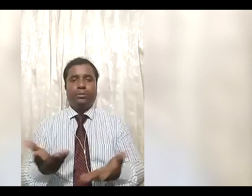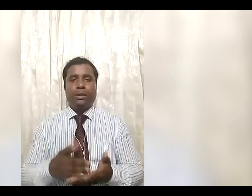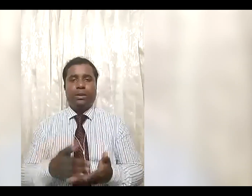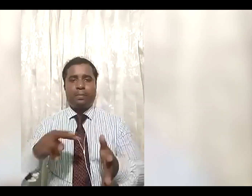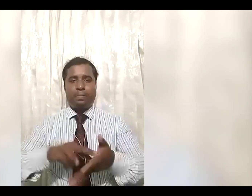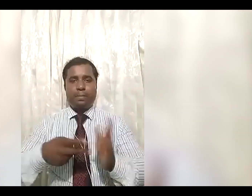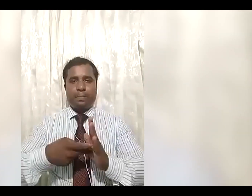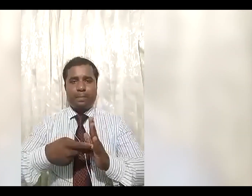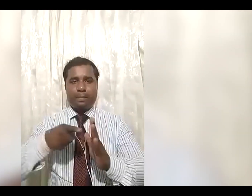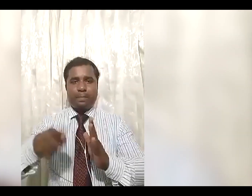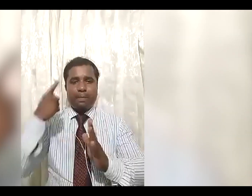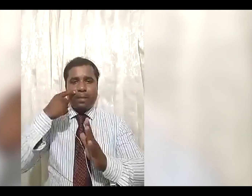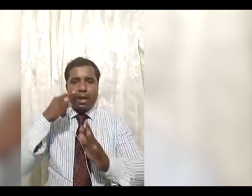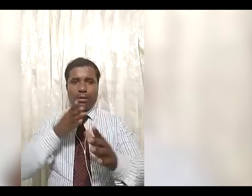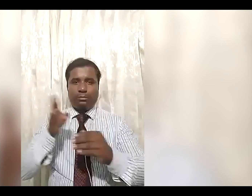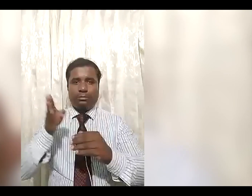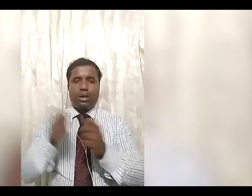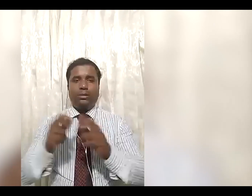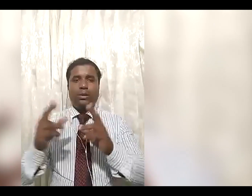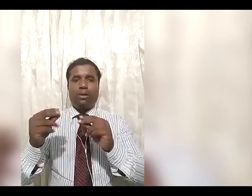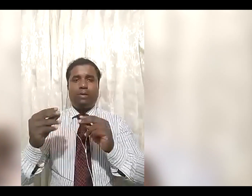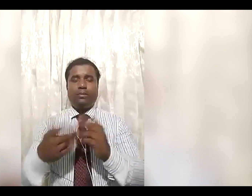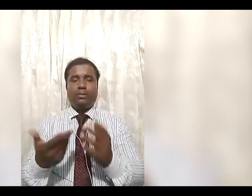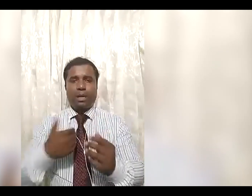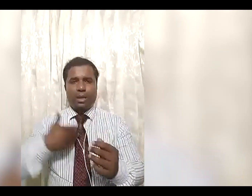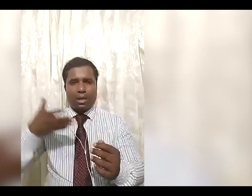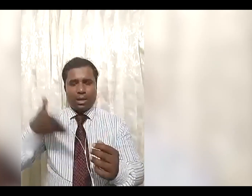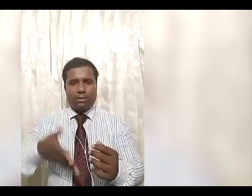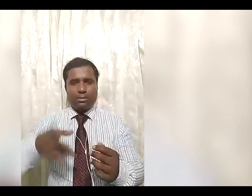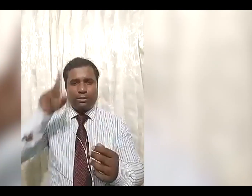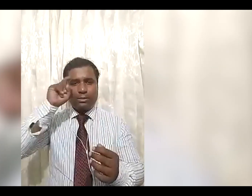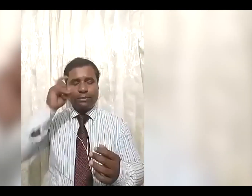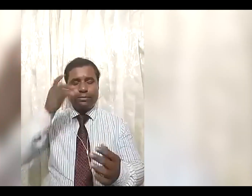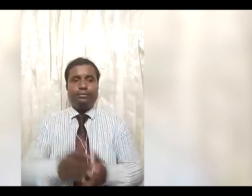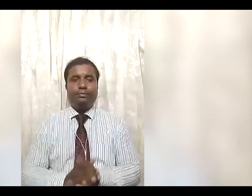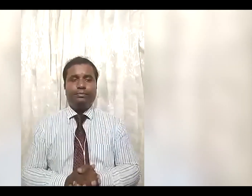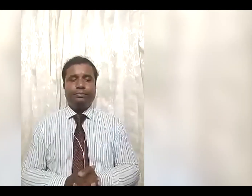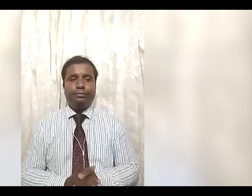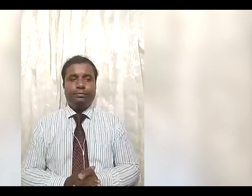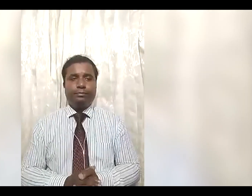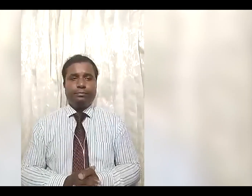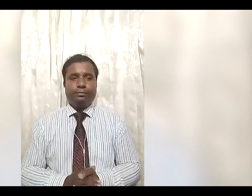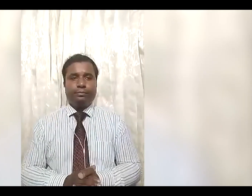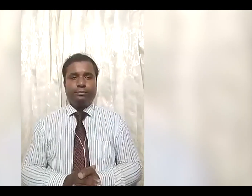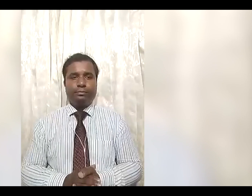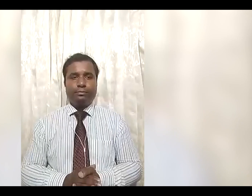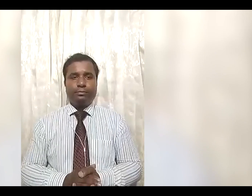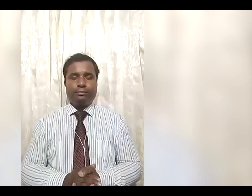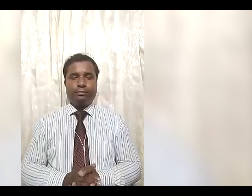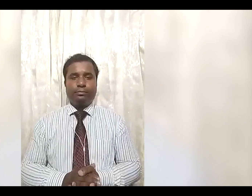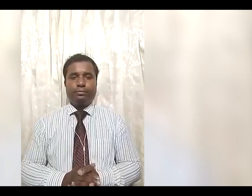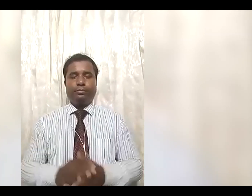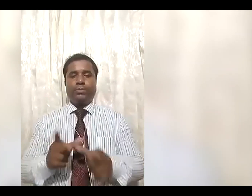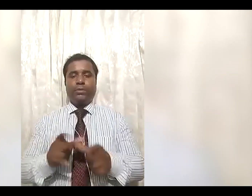public representatives who can speak? Now, I engaged with the Thai parliament when I was president of the IPU, when they were